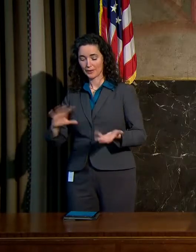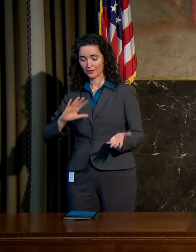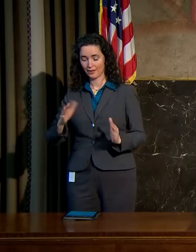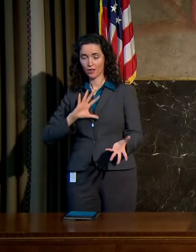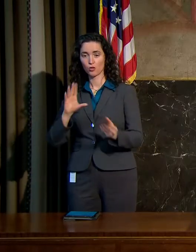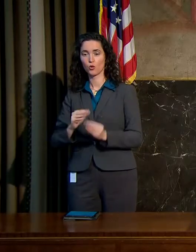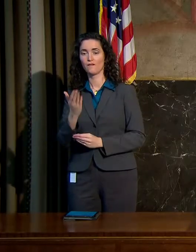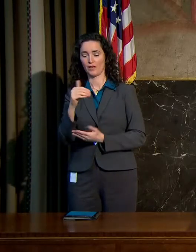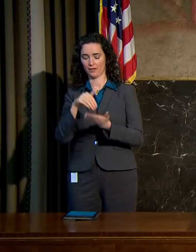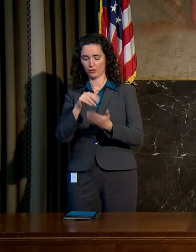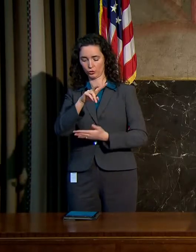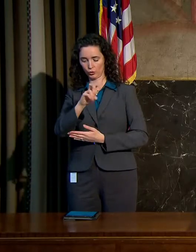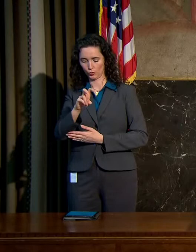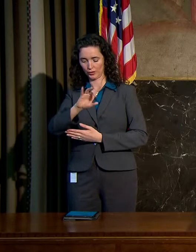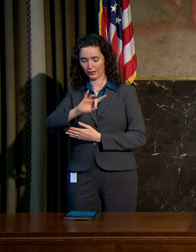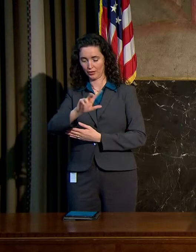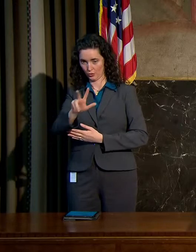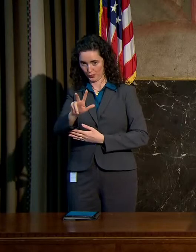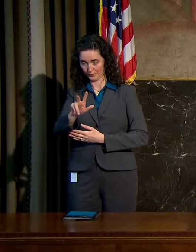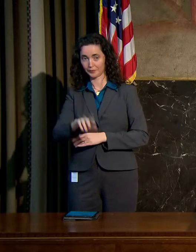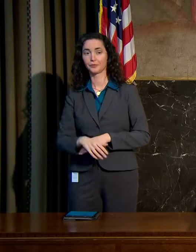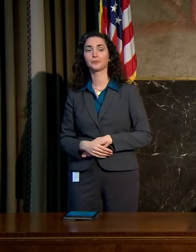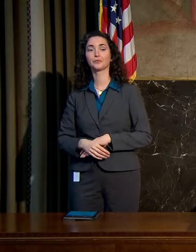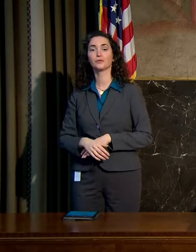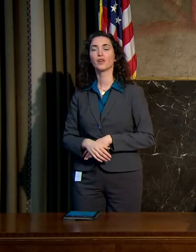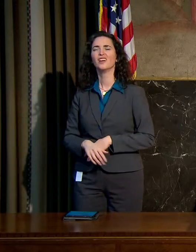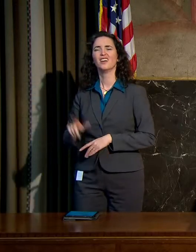I will have a telephone call